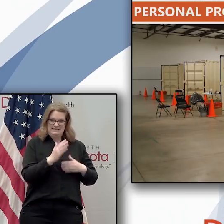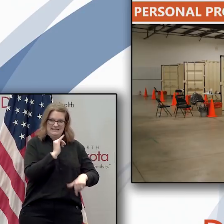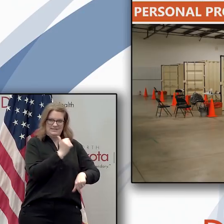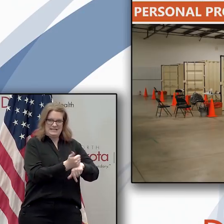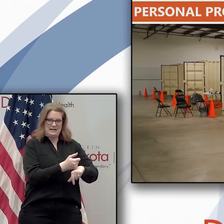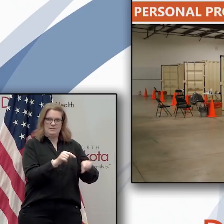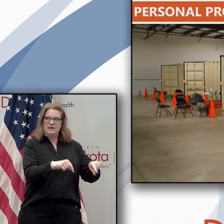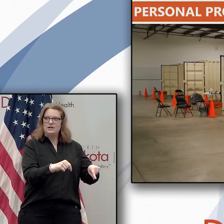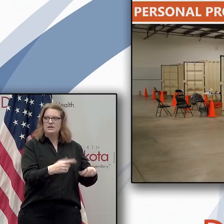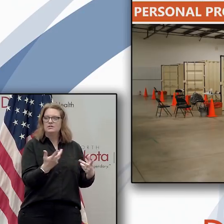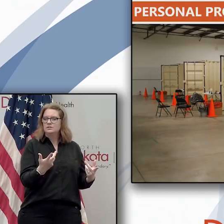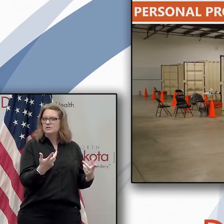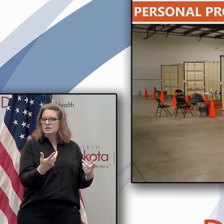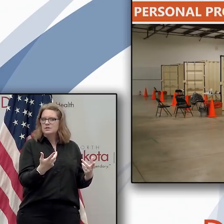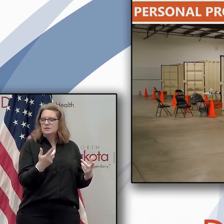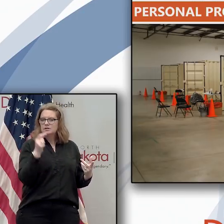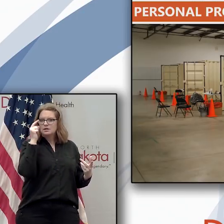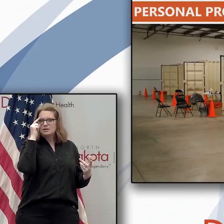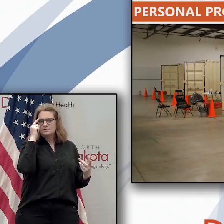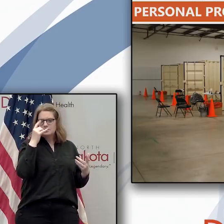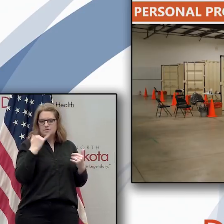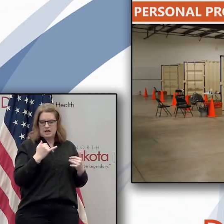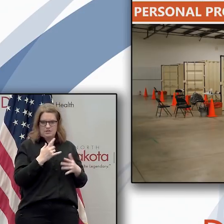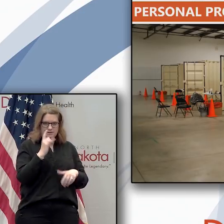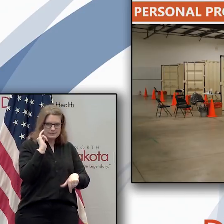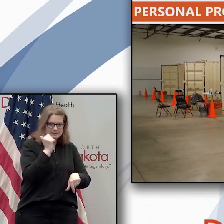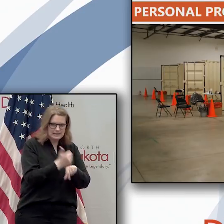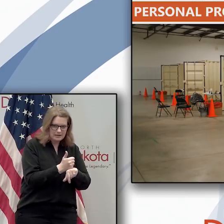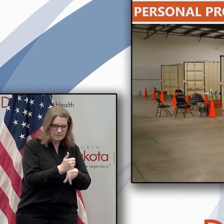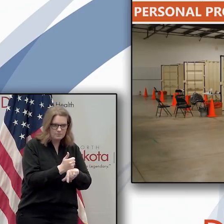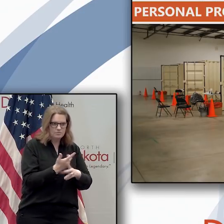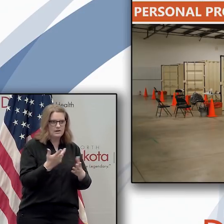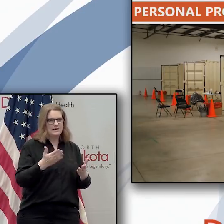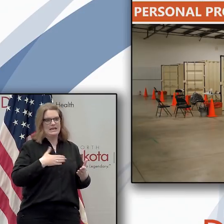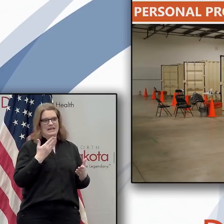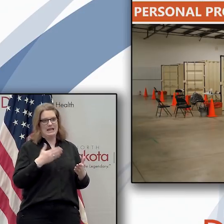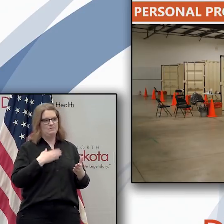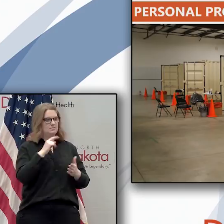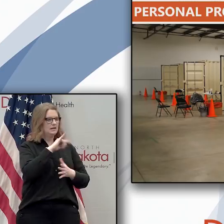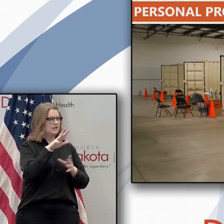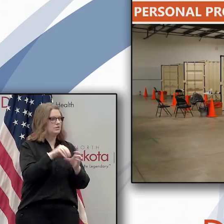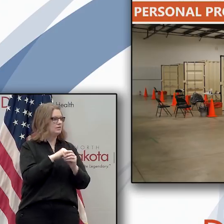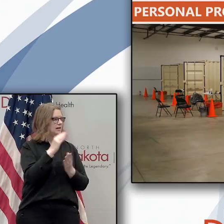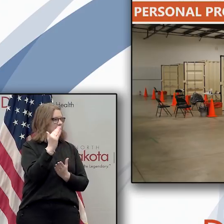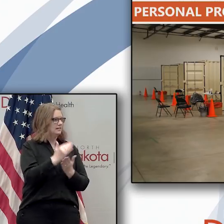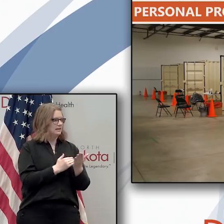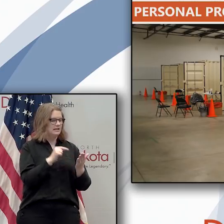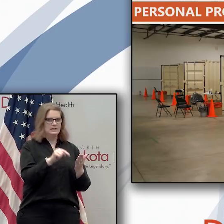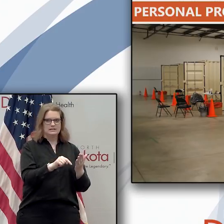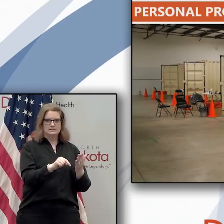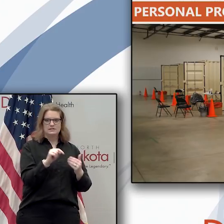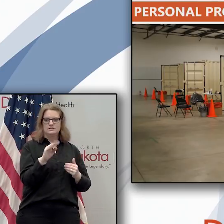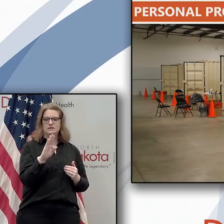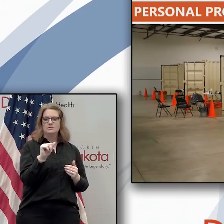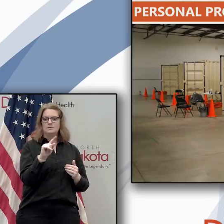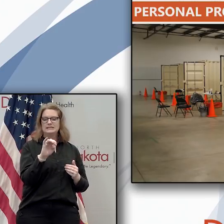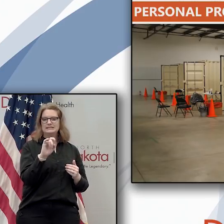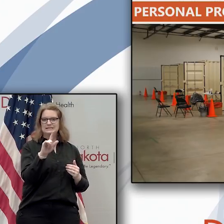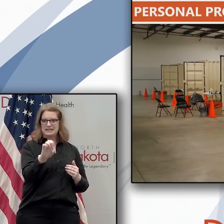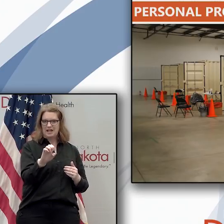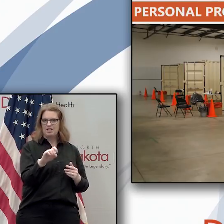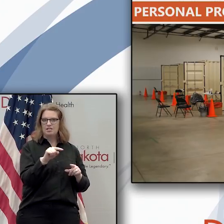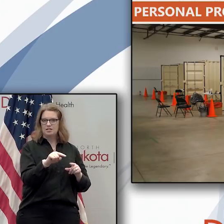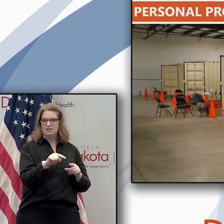And so they're about halfway through setting these up. We're pleased to have been on the list this early. The Battelle decontamination system